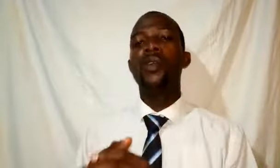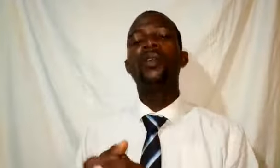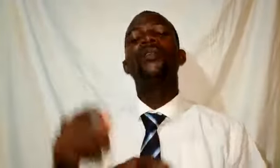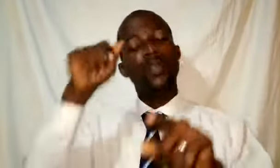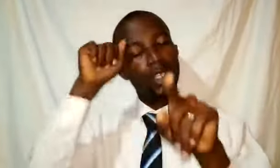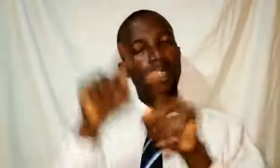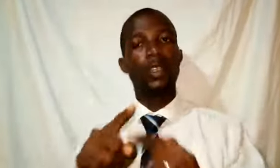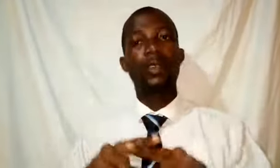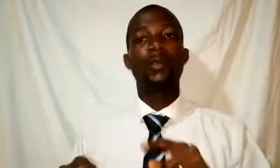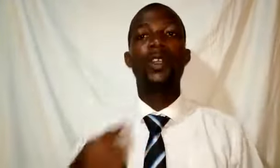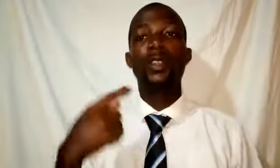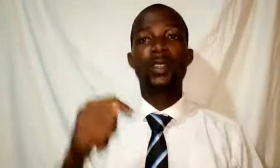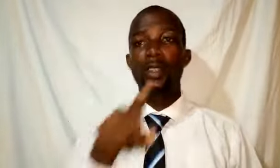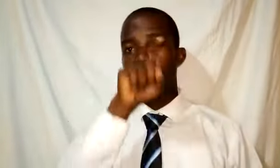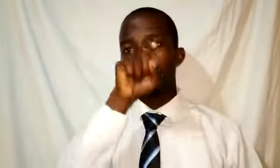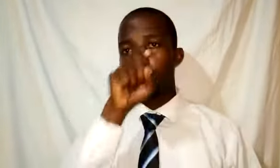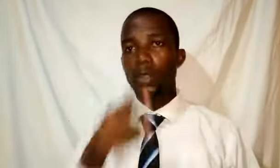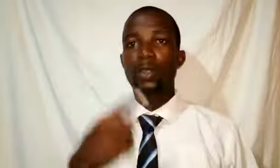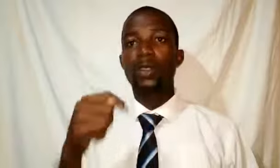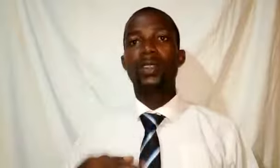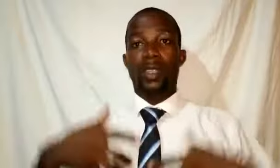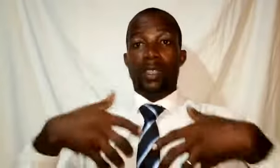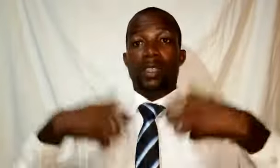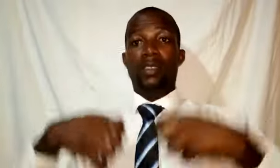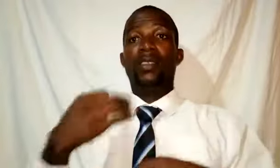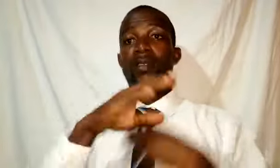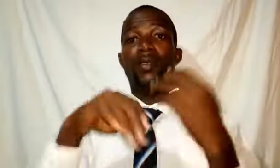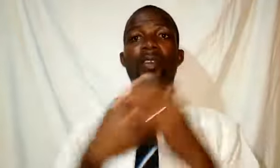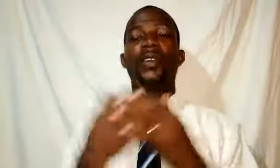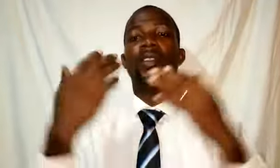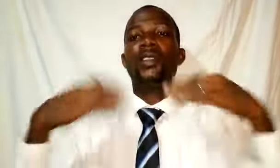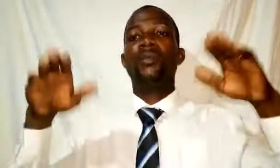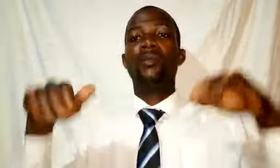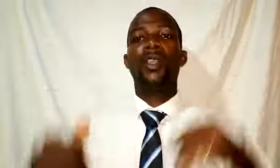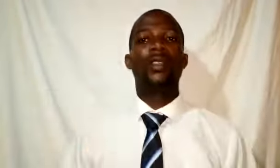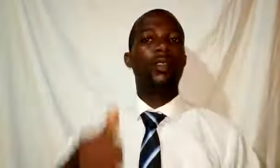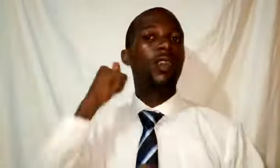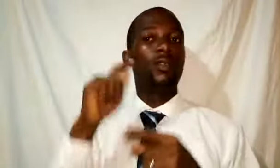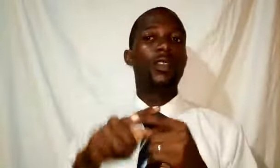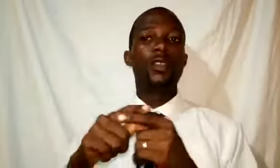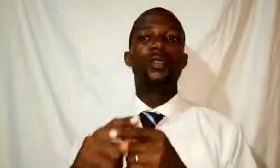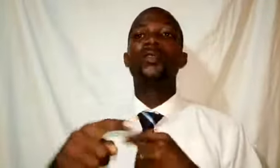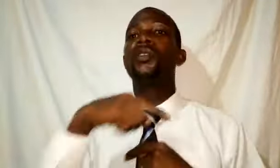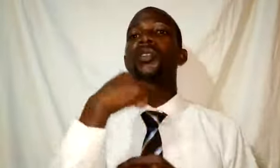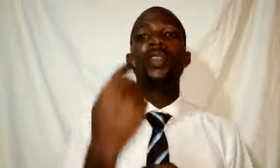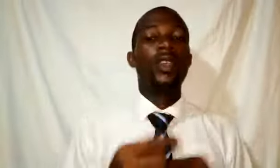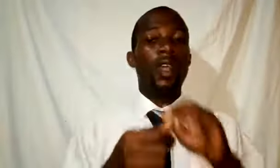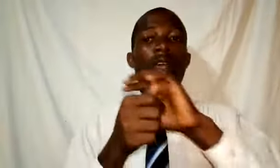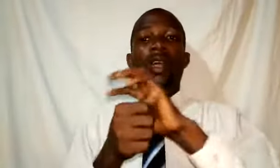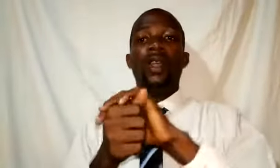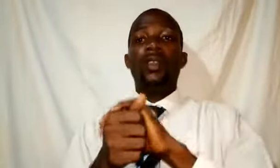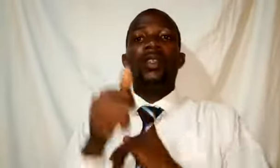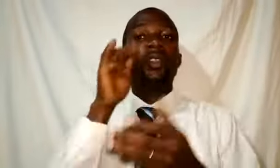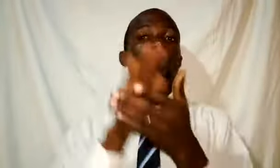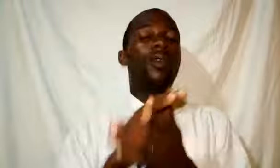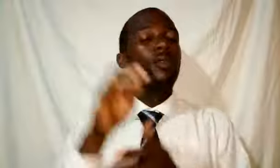birds, agreed to take the message to Tortoise's wife. The eagle flew back to Tortoise's house and told